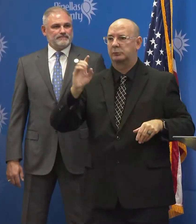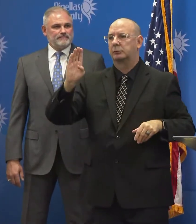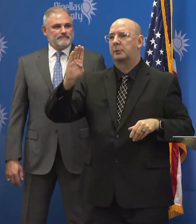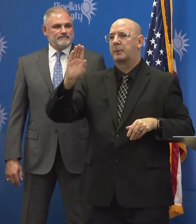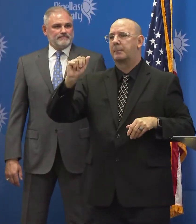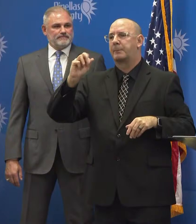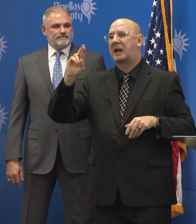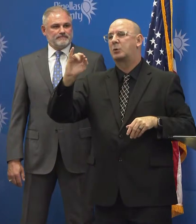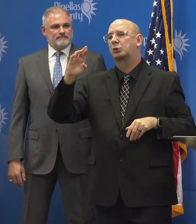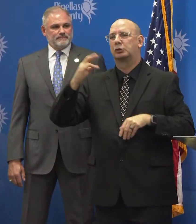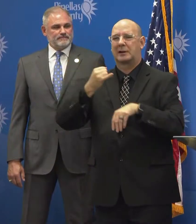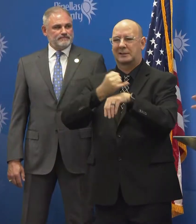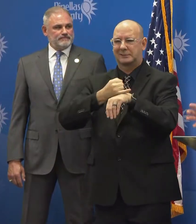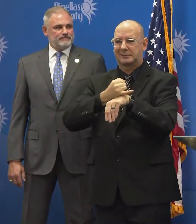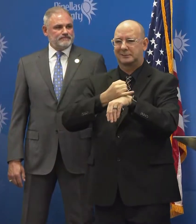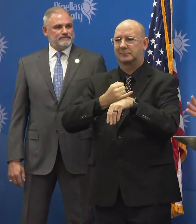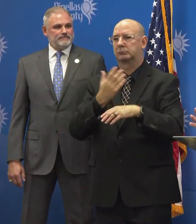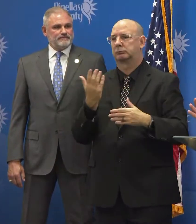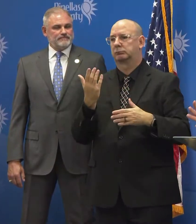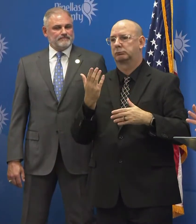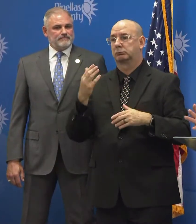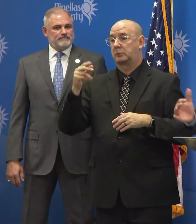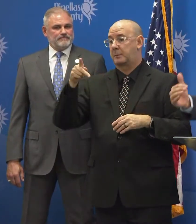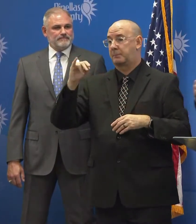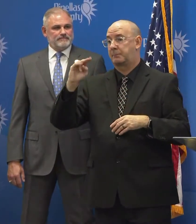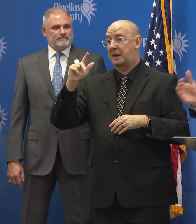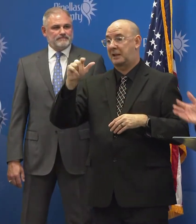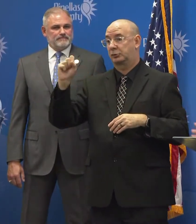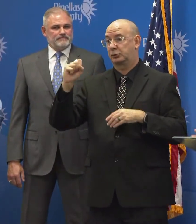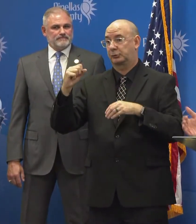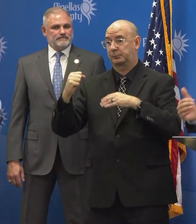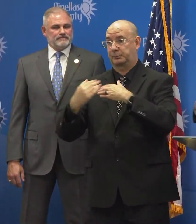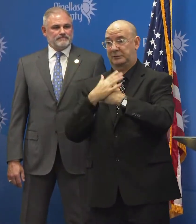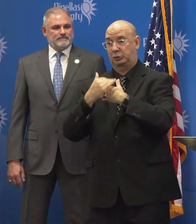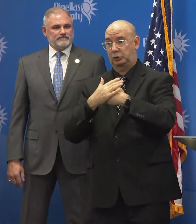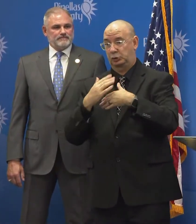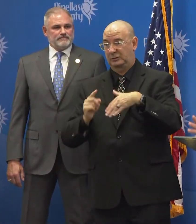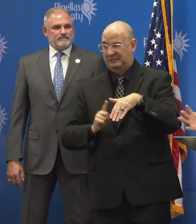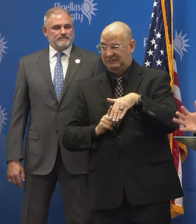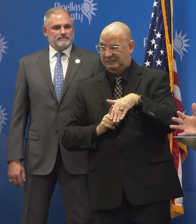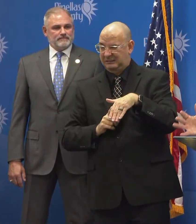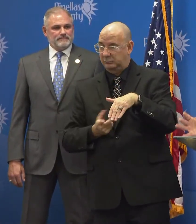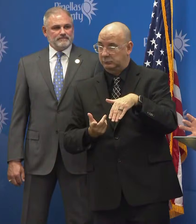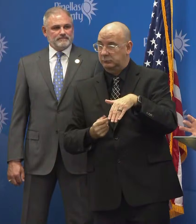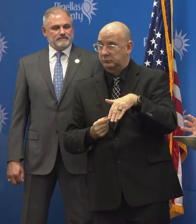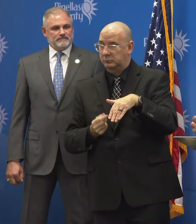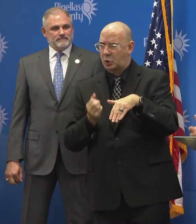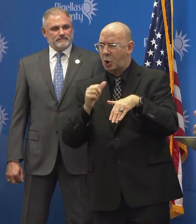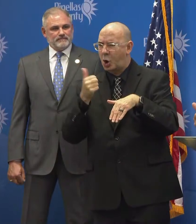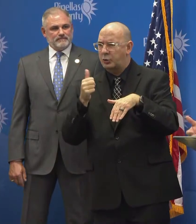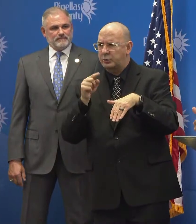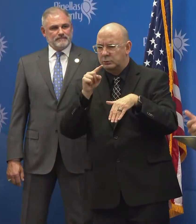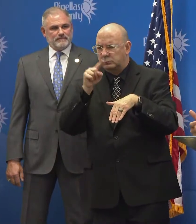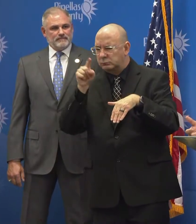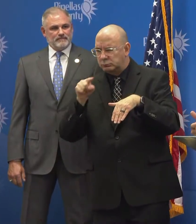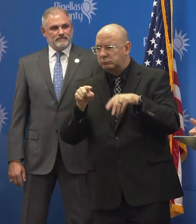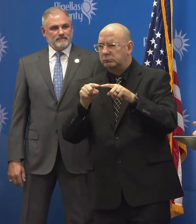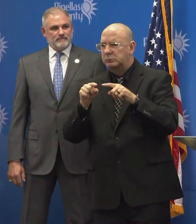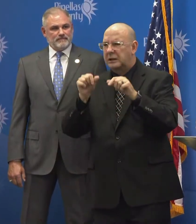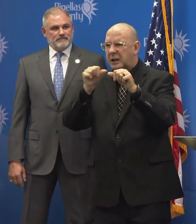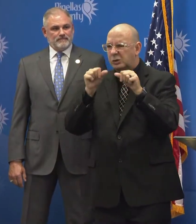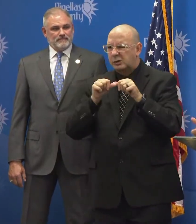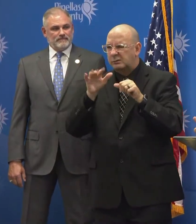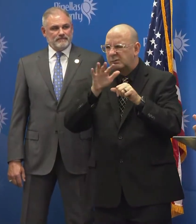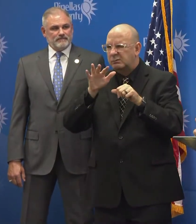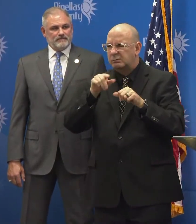Pinellas beaches, but if you look interior of Tampa Bay and all the areas of Hillsborough and Pinellas that are right there, that is likely to